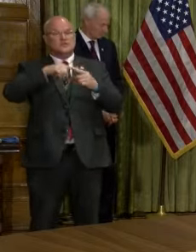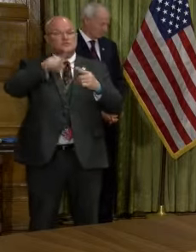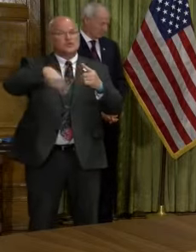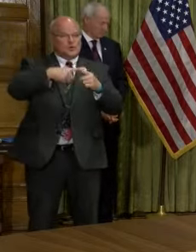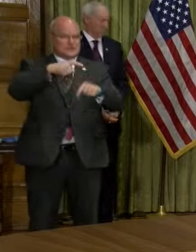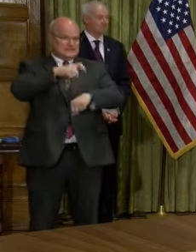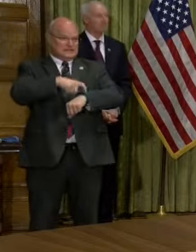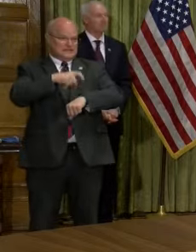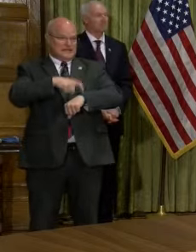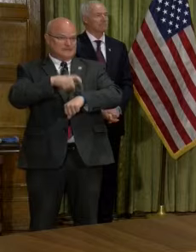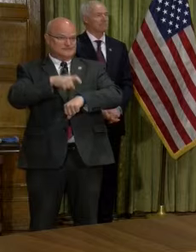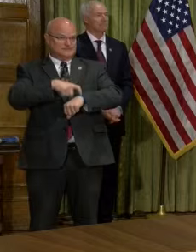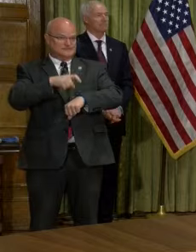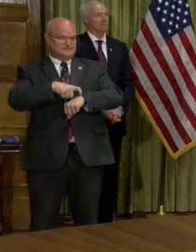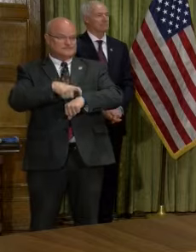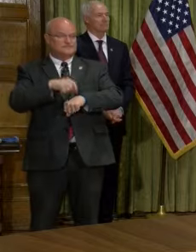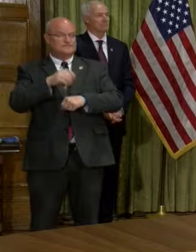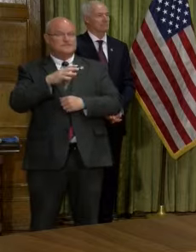time,